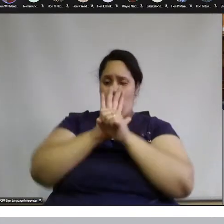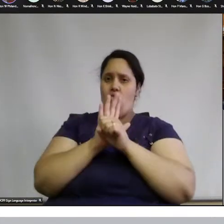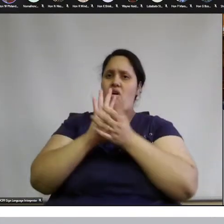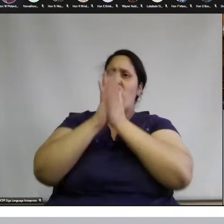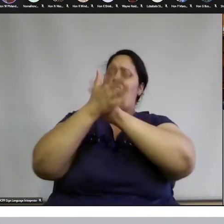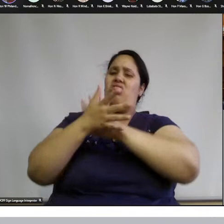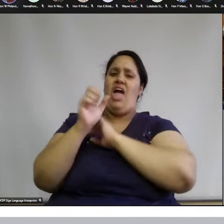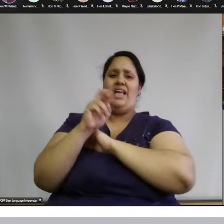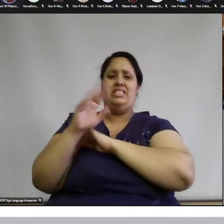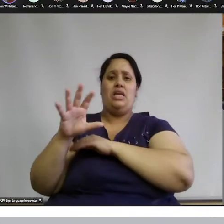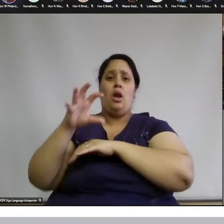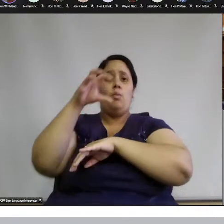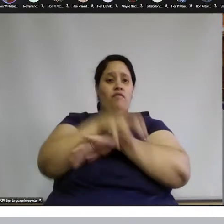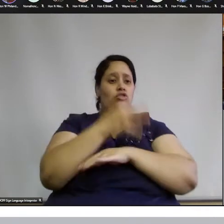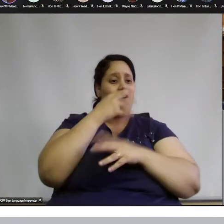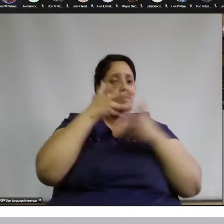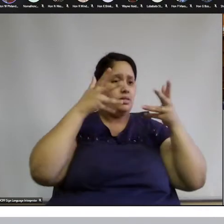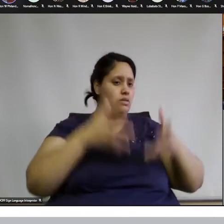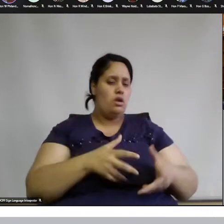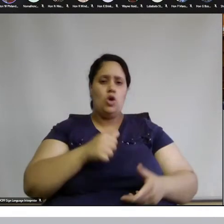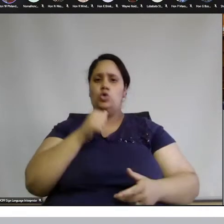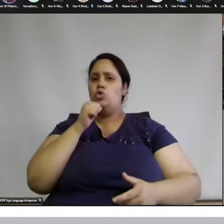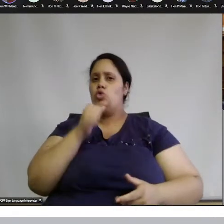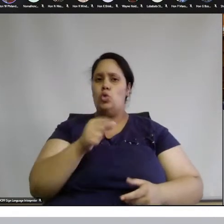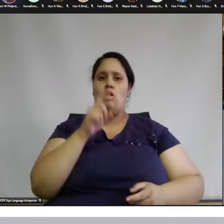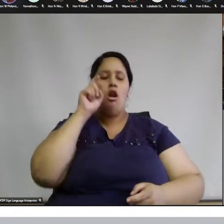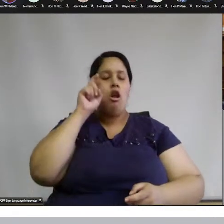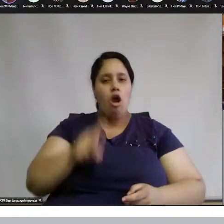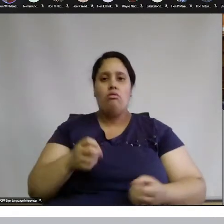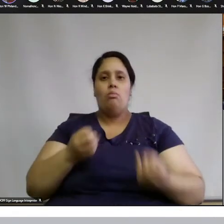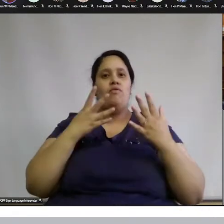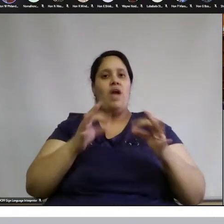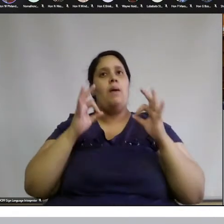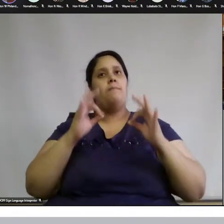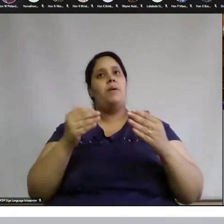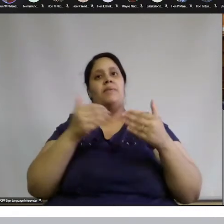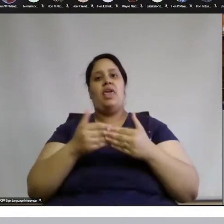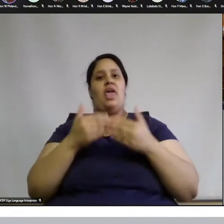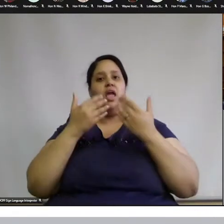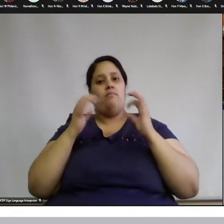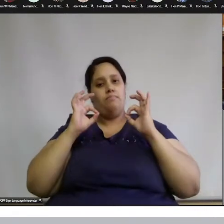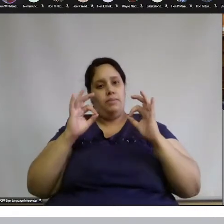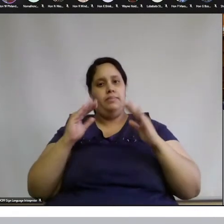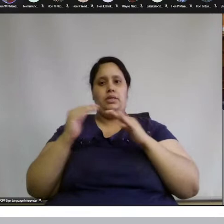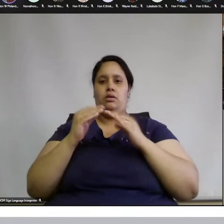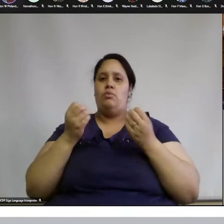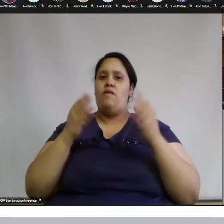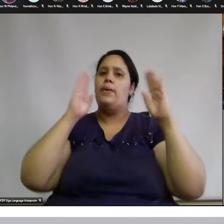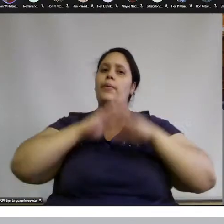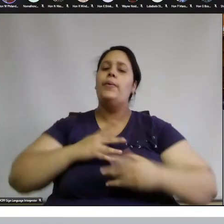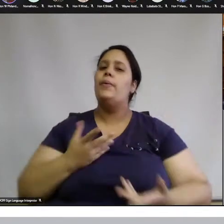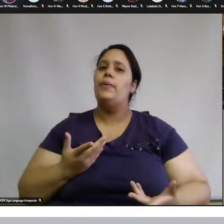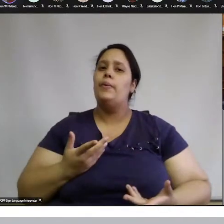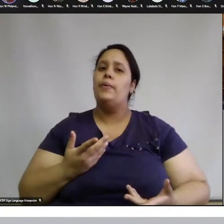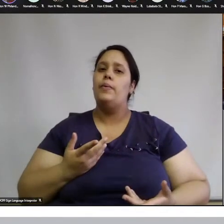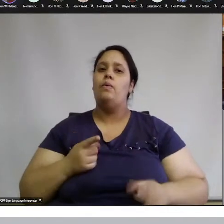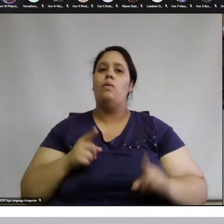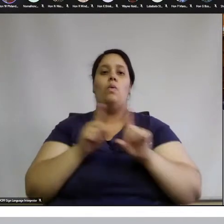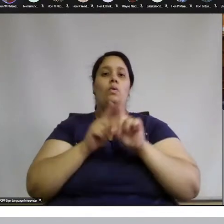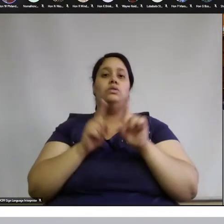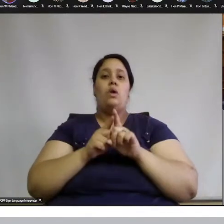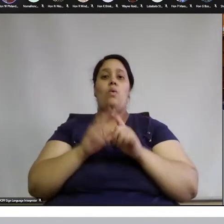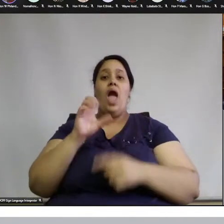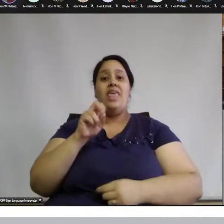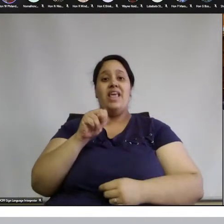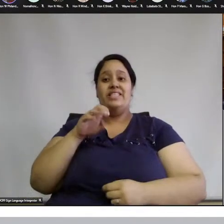where provincial government should not provide adequate care to appropriate standard. Deputy Speaker, as much as the